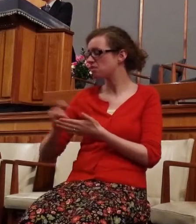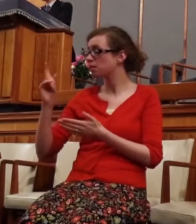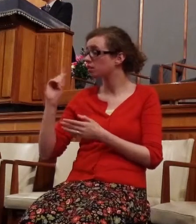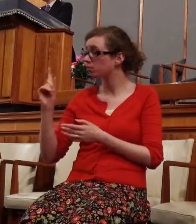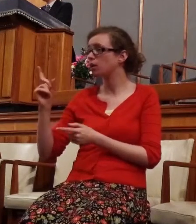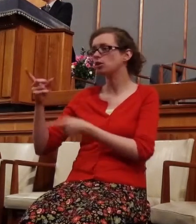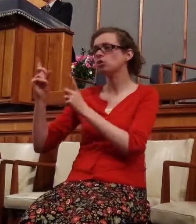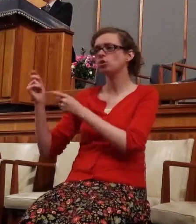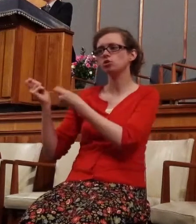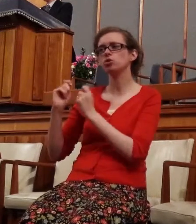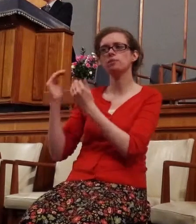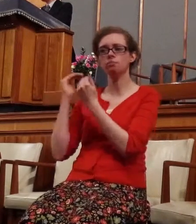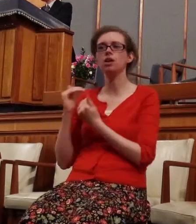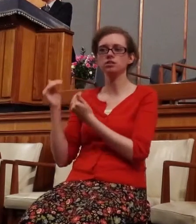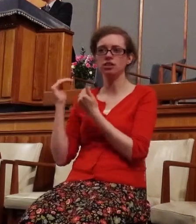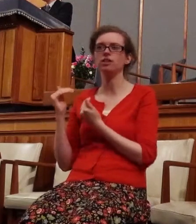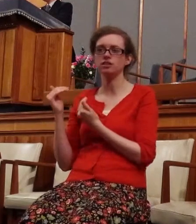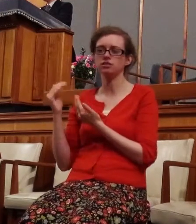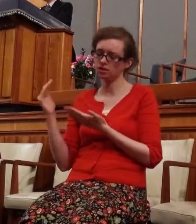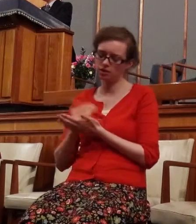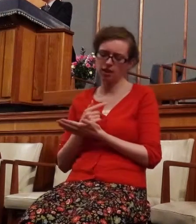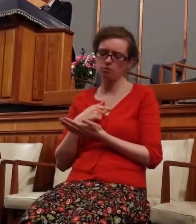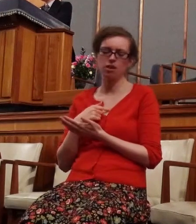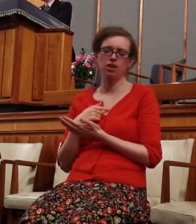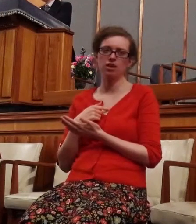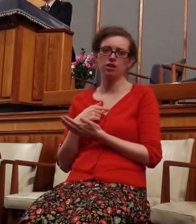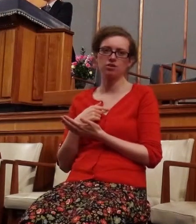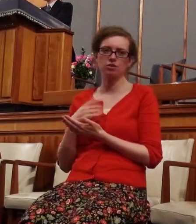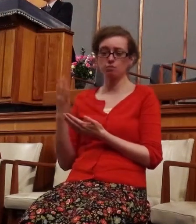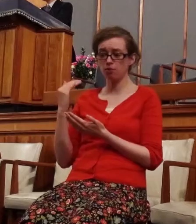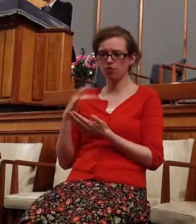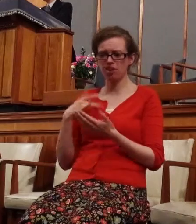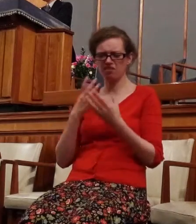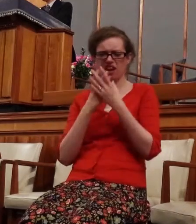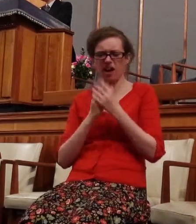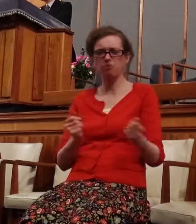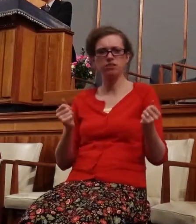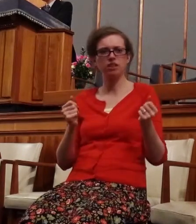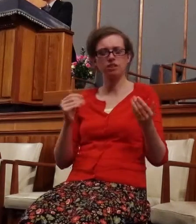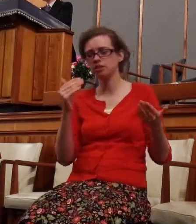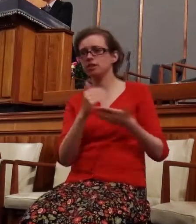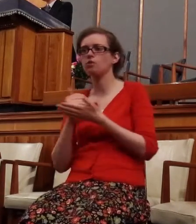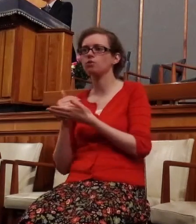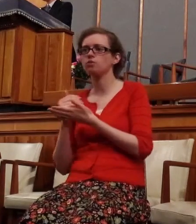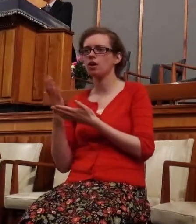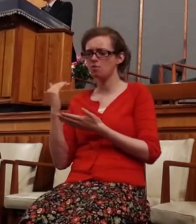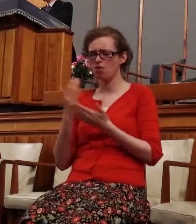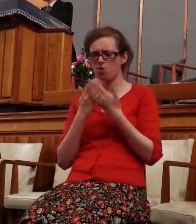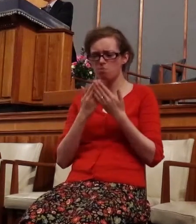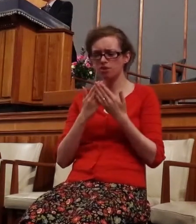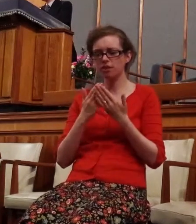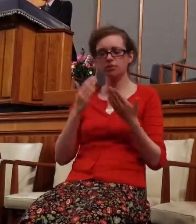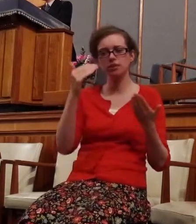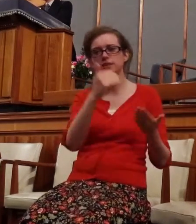had mercy upon me, and he saved me from an empty life. He saved me from religion. He saved me